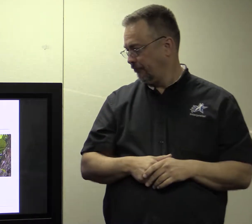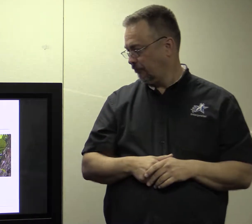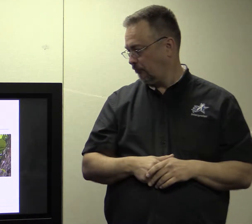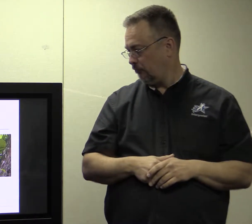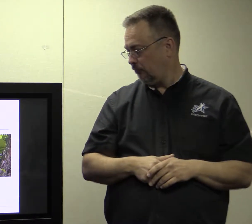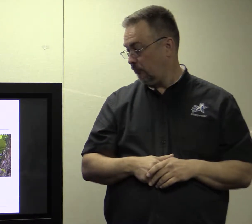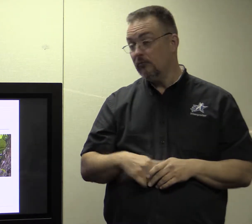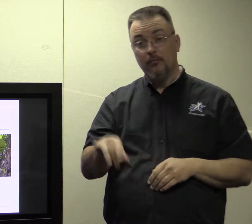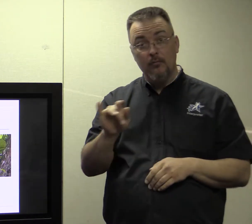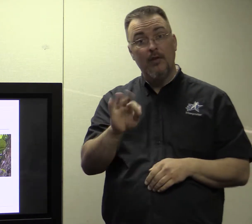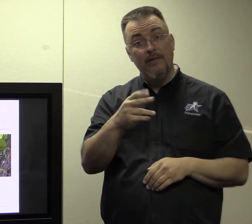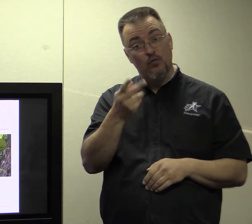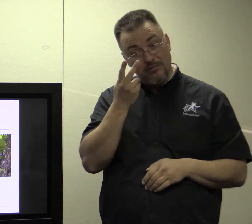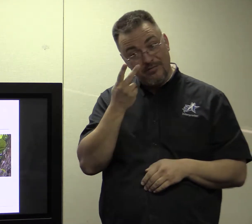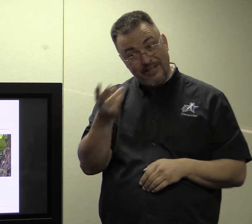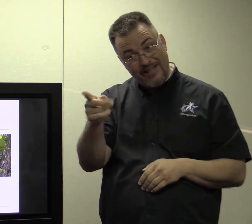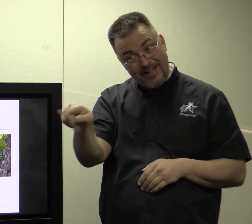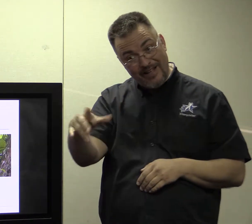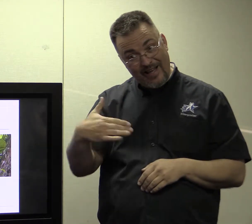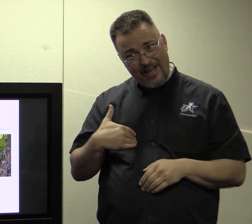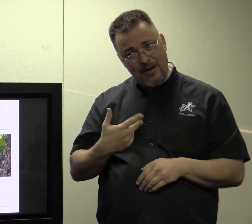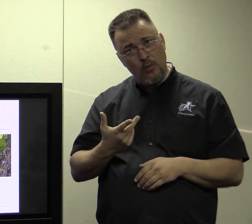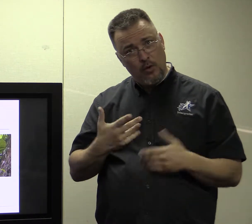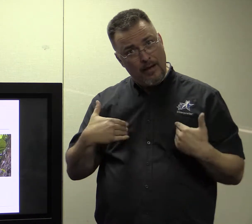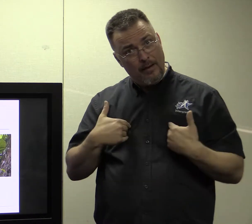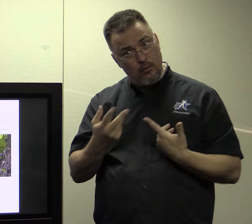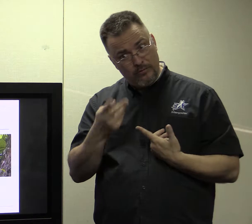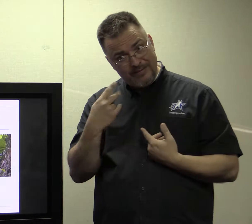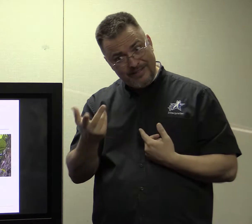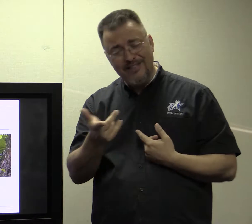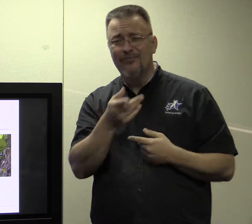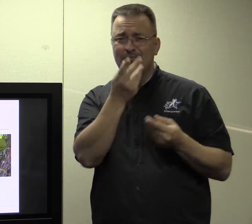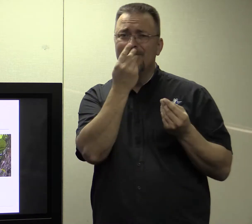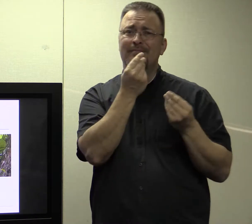If you do see them, please report it anyway.